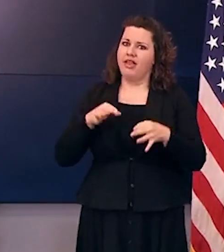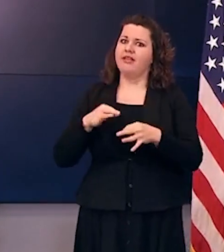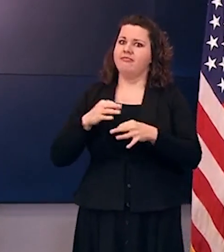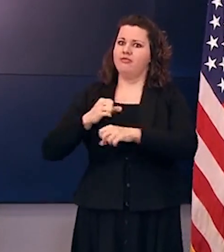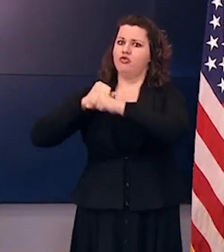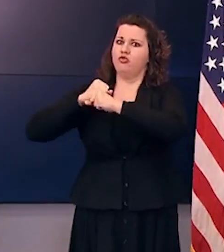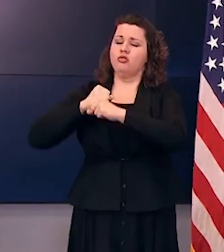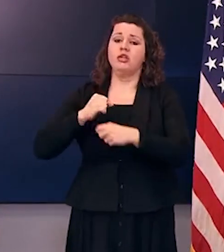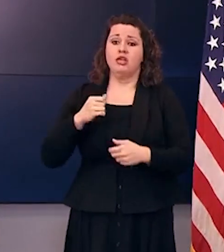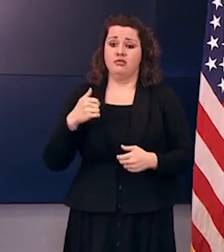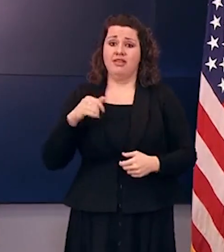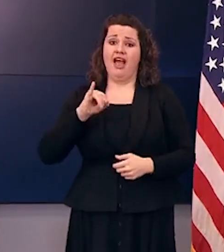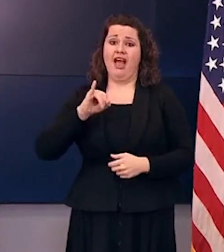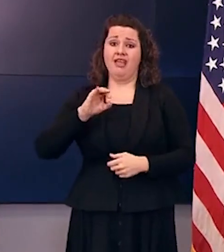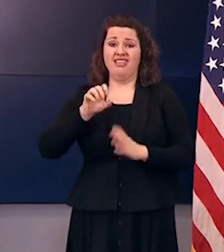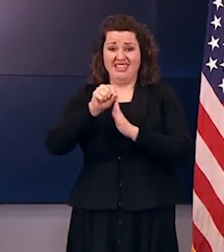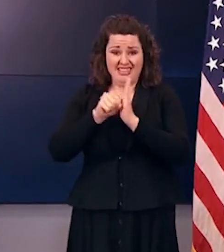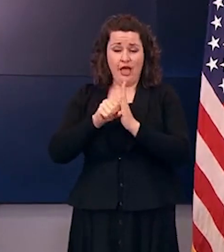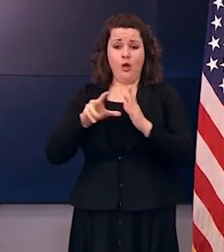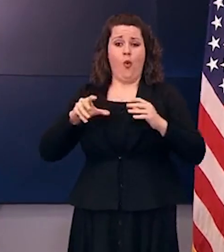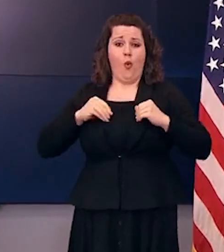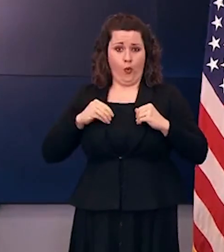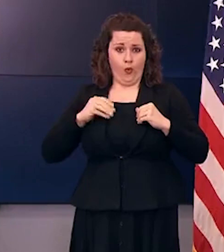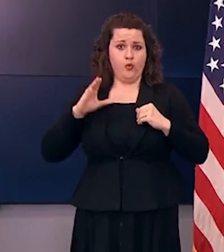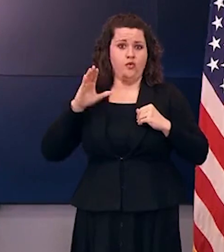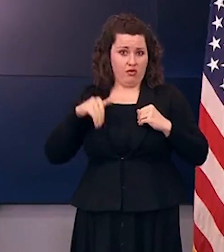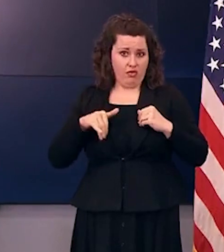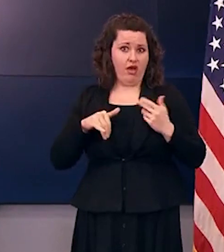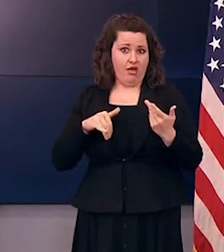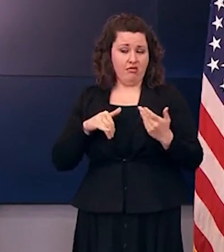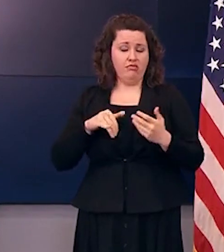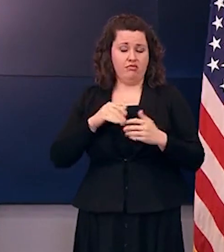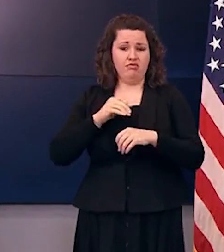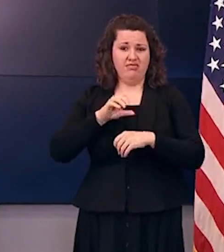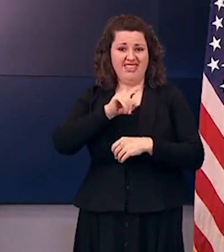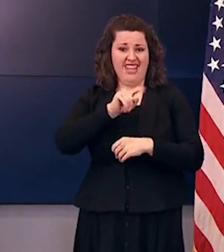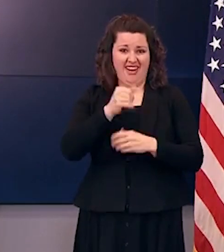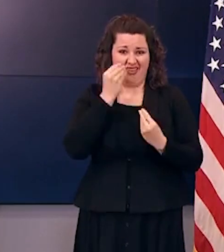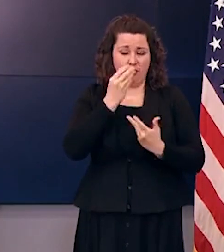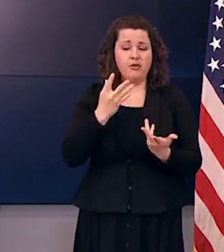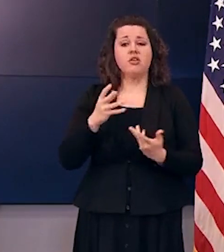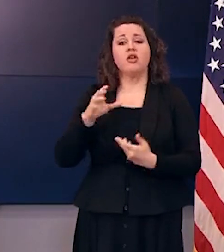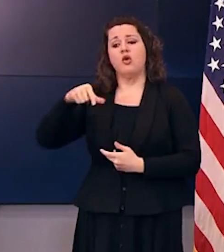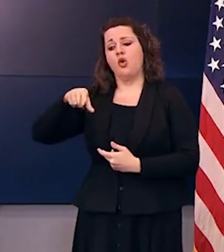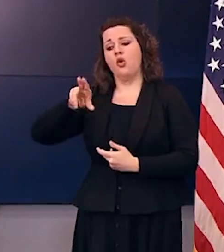data. It's secured by Qualtrics that has,